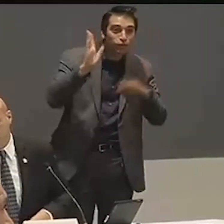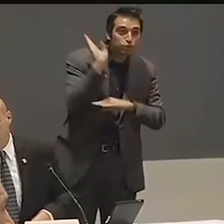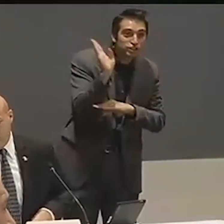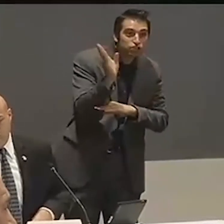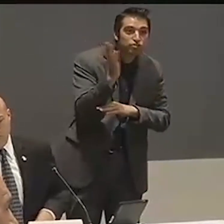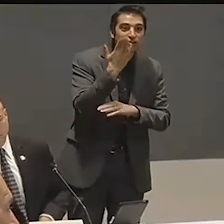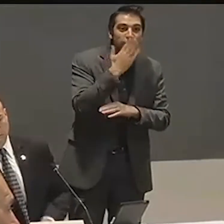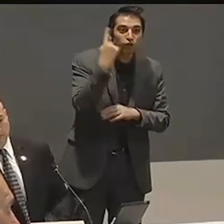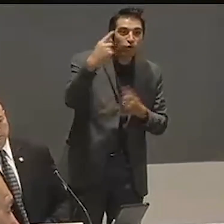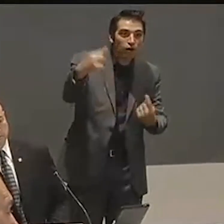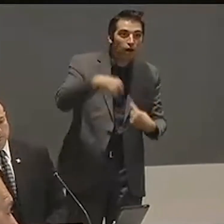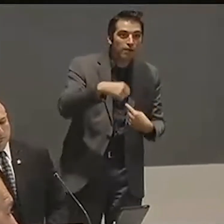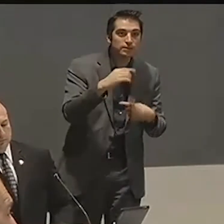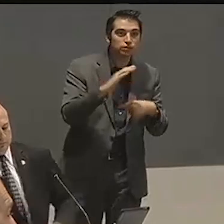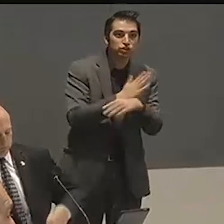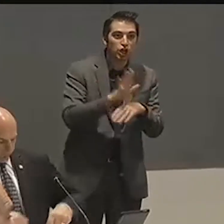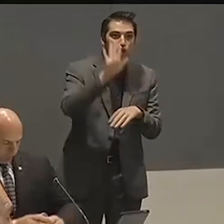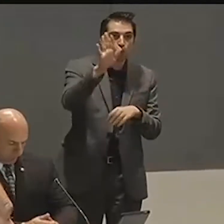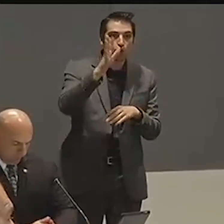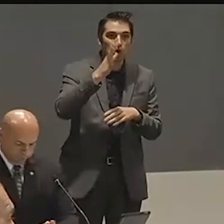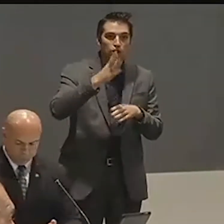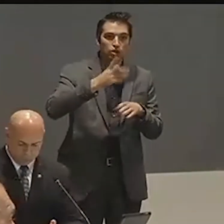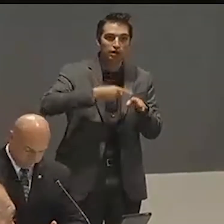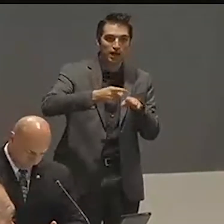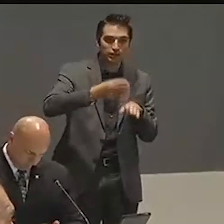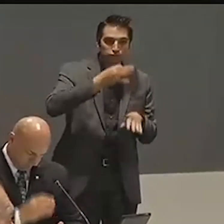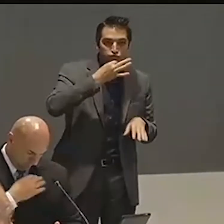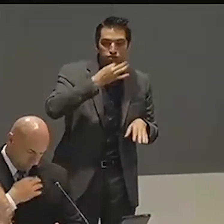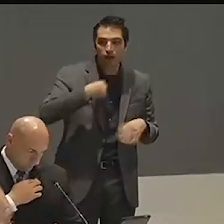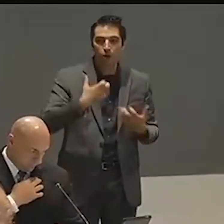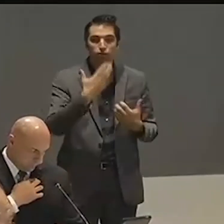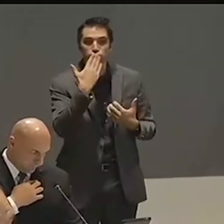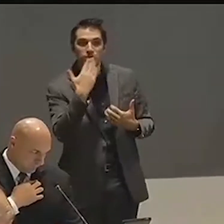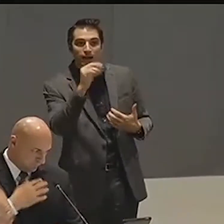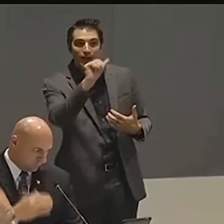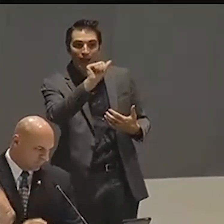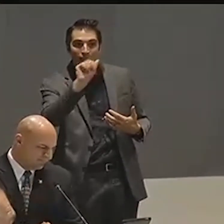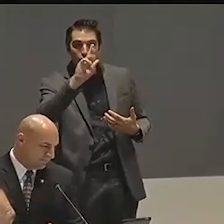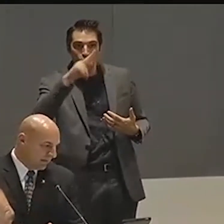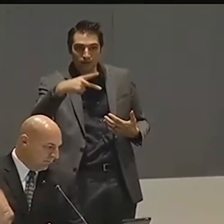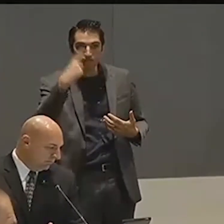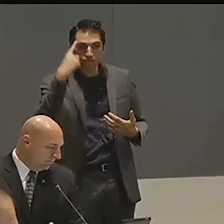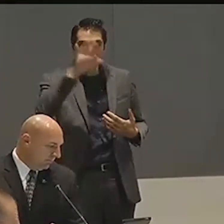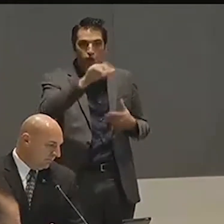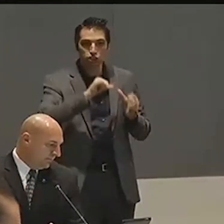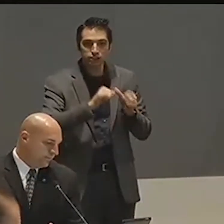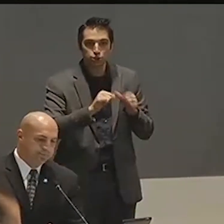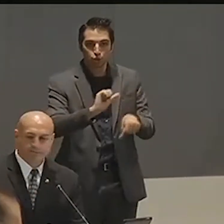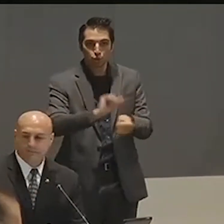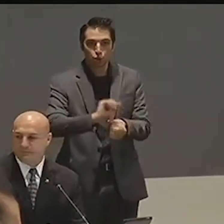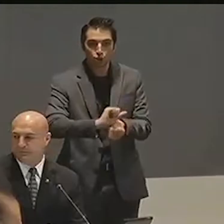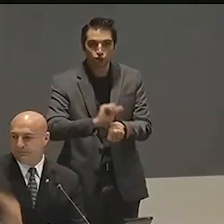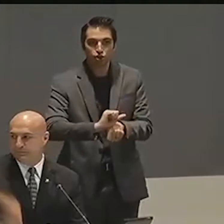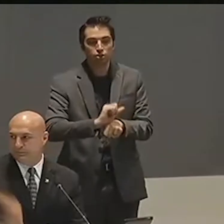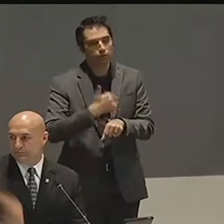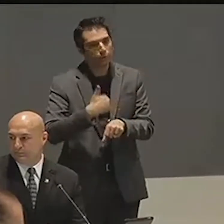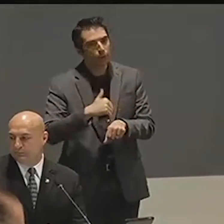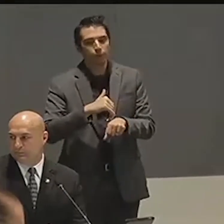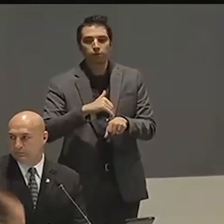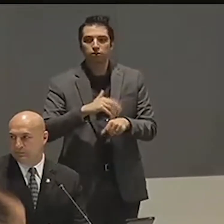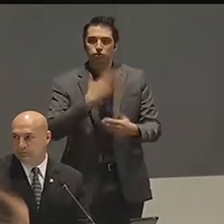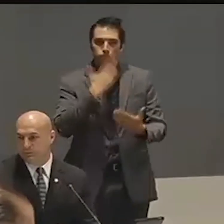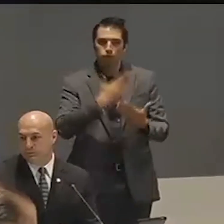you for coming to share your expertise. I just want to thank AARP for their continuing work. Again, you've been very diligent, a very